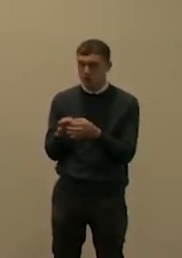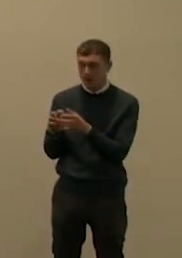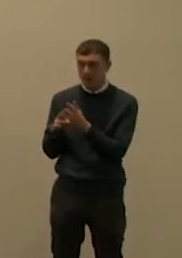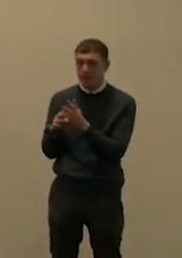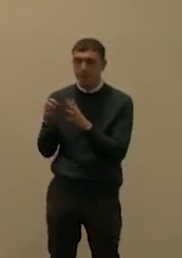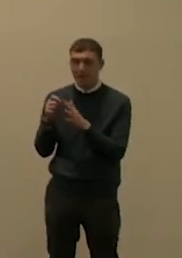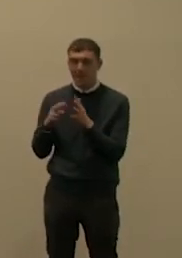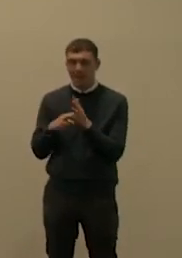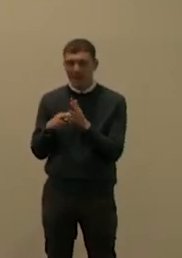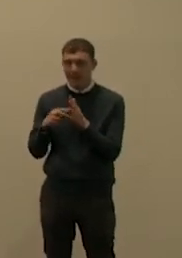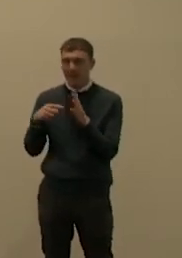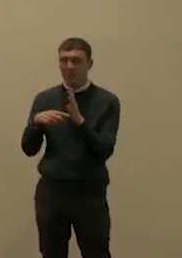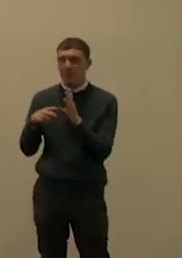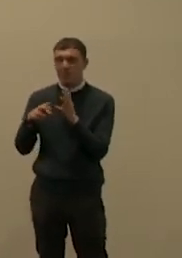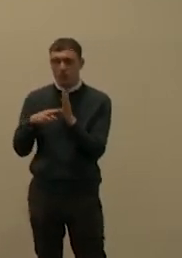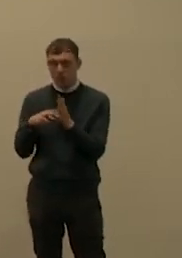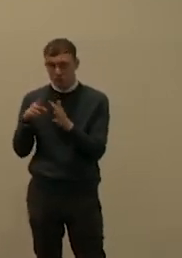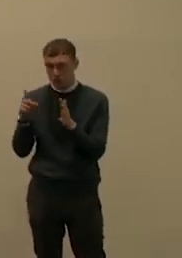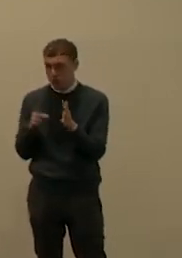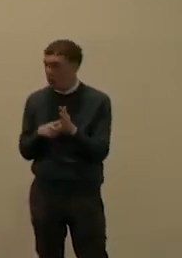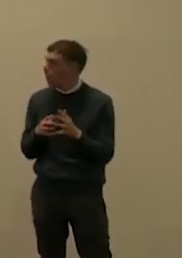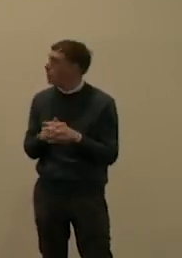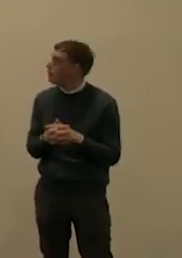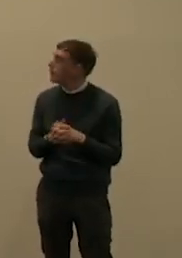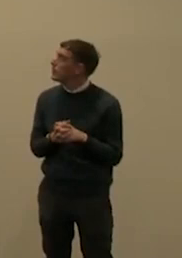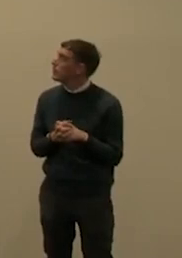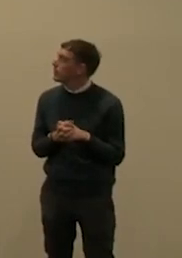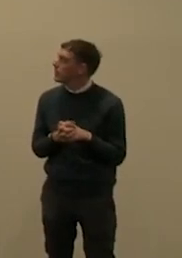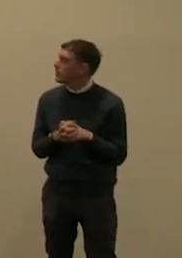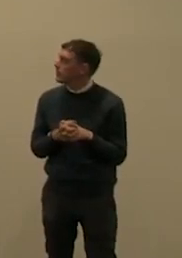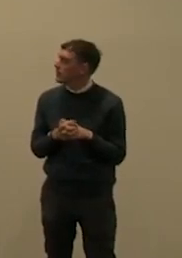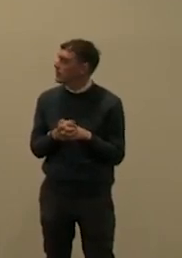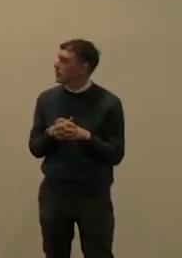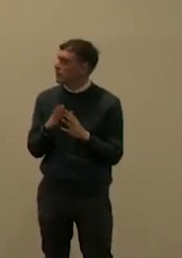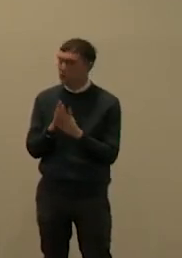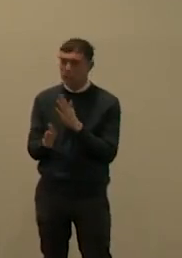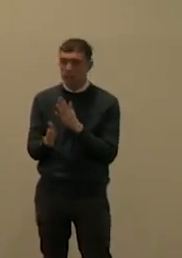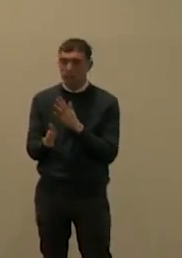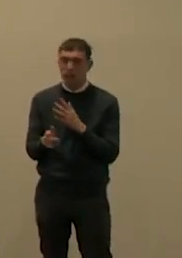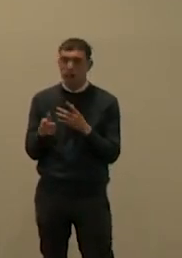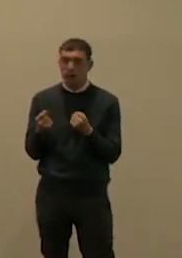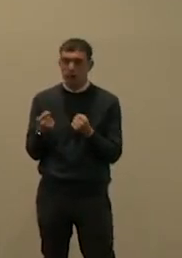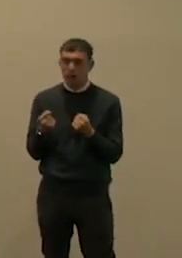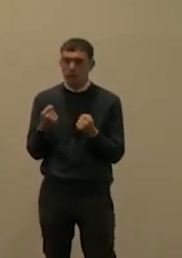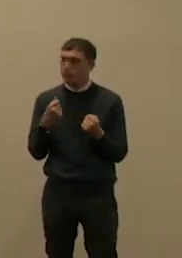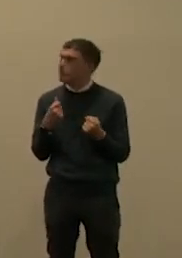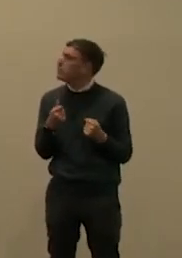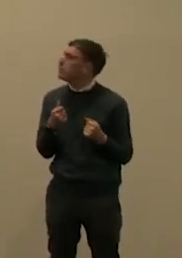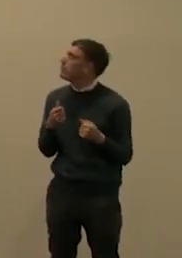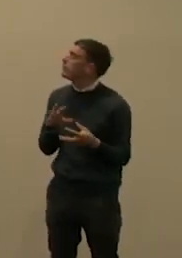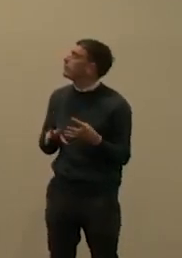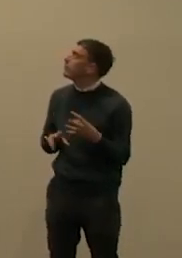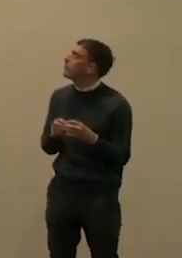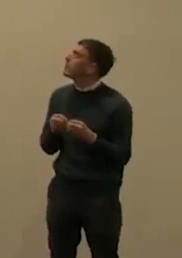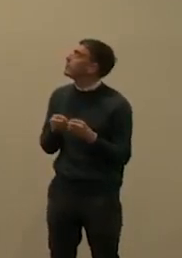tunnel here configured with an Azure Active Directory authentication. So here you have to